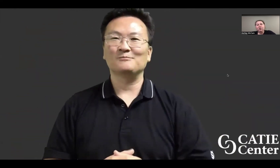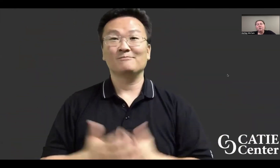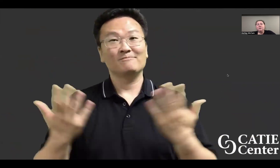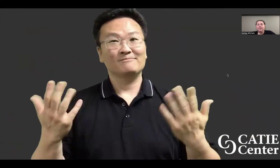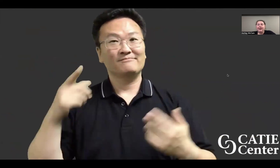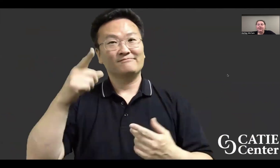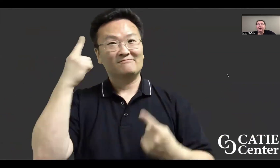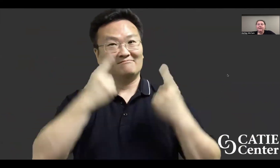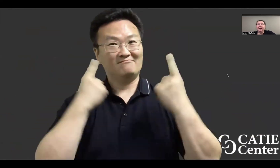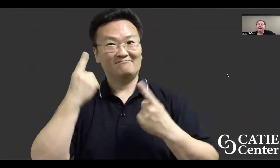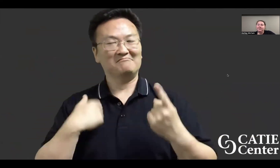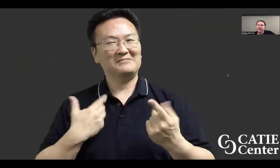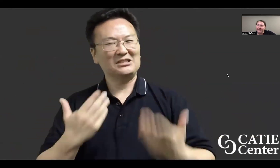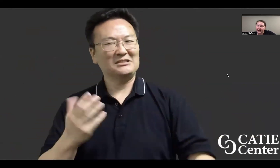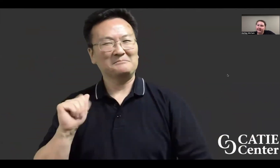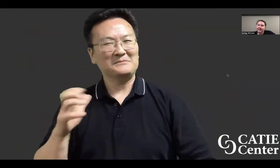to your Mac, whereas iPhones can.